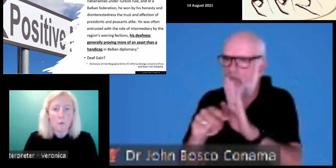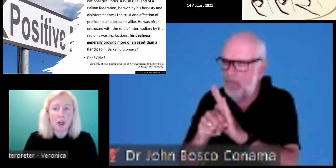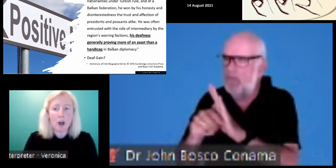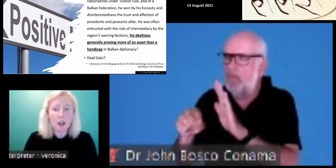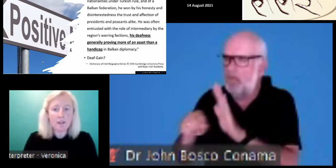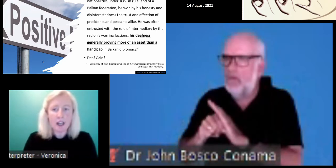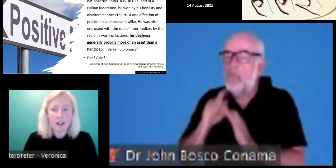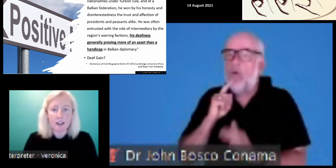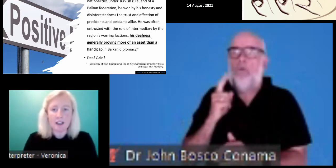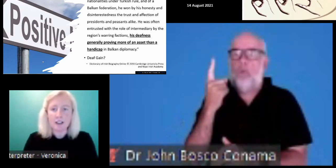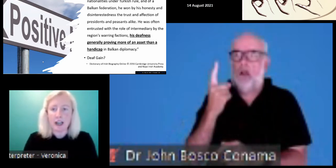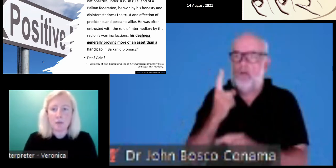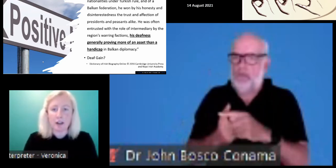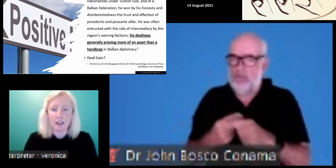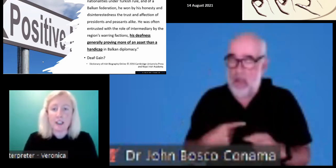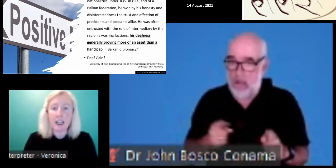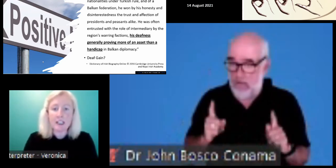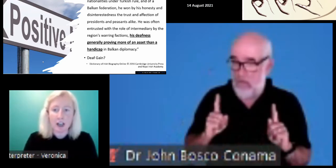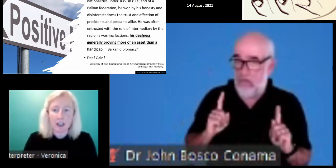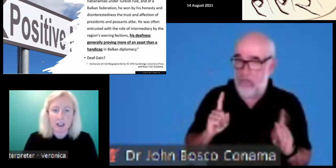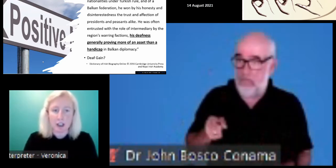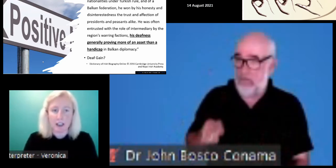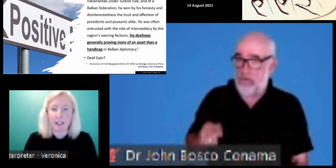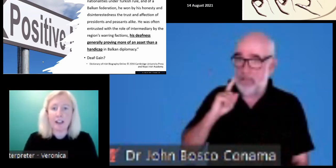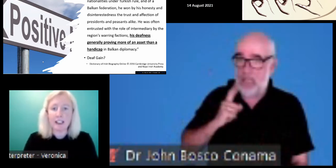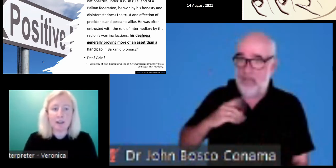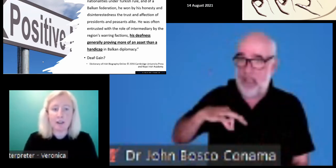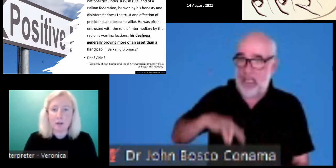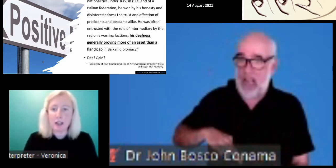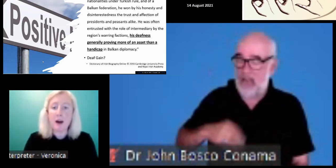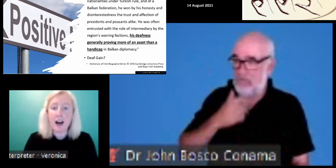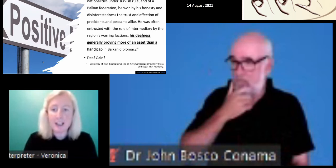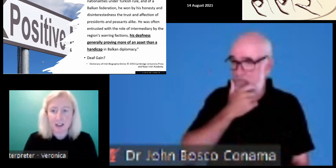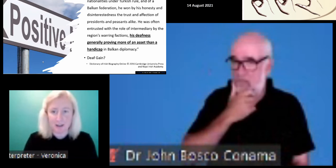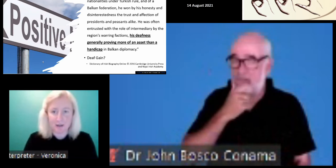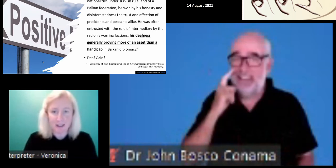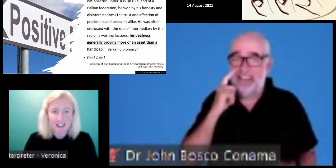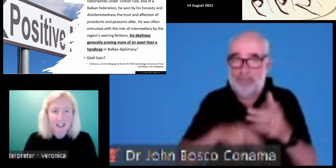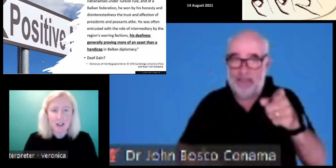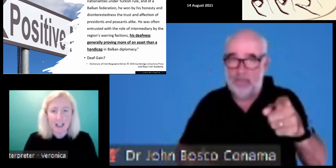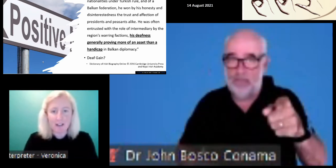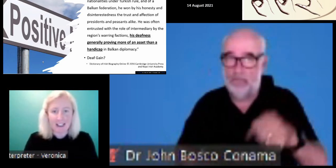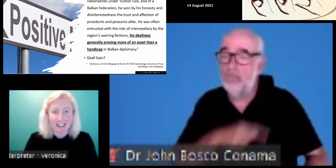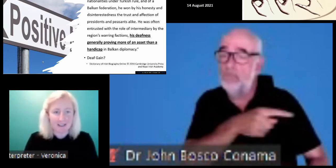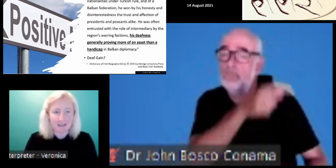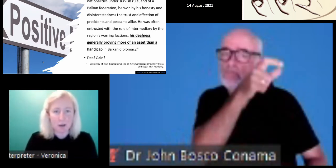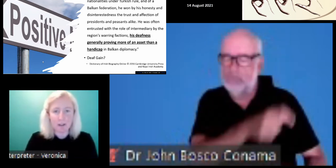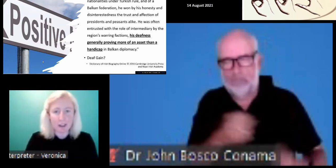With all of the articles that were of a negative connotation, I finally found a positive deaf gain. So if we